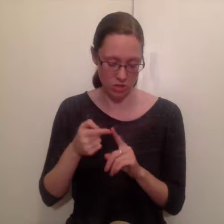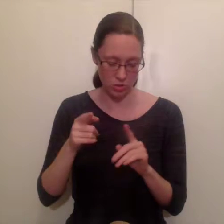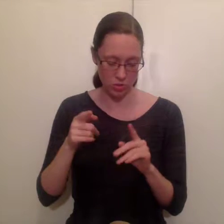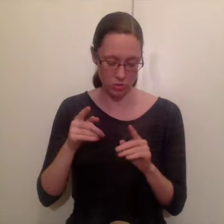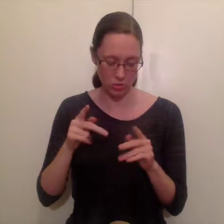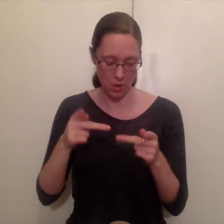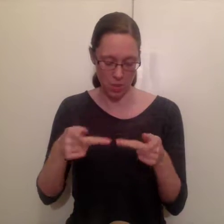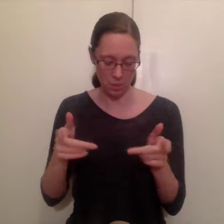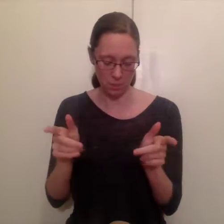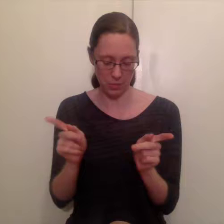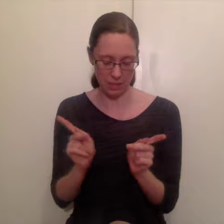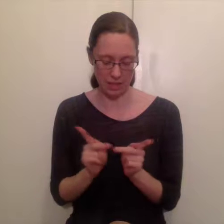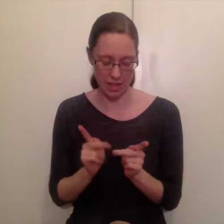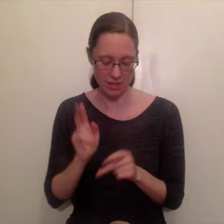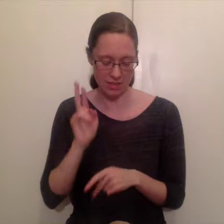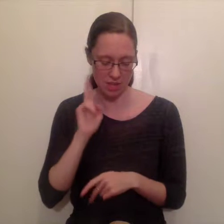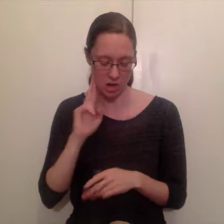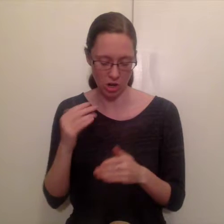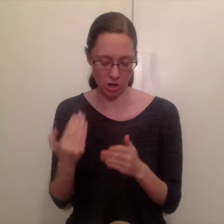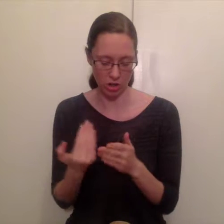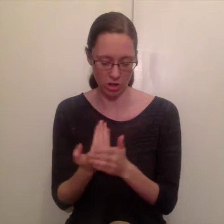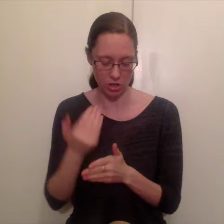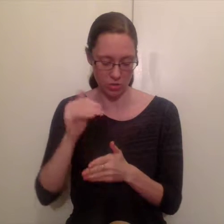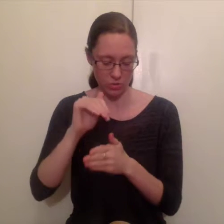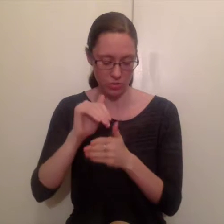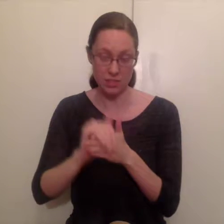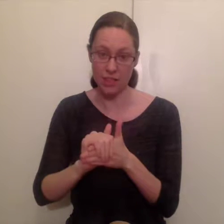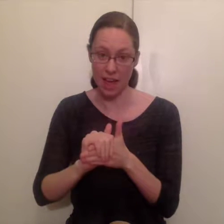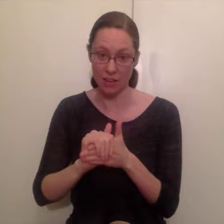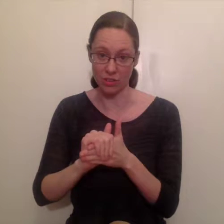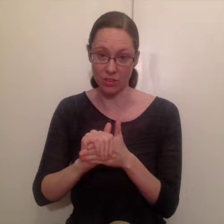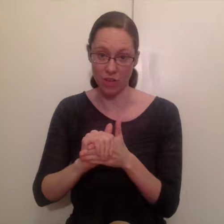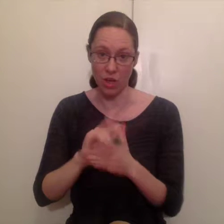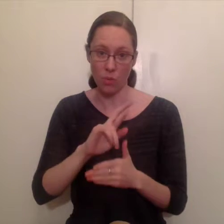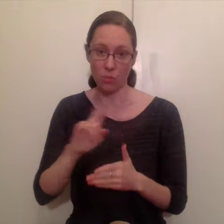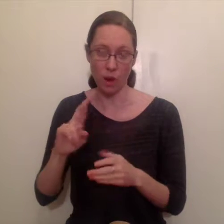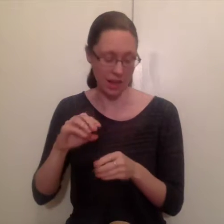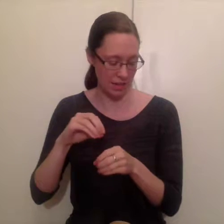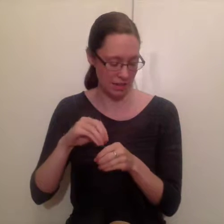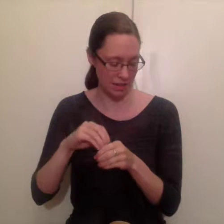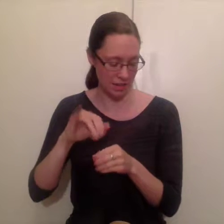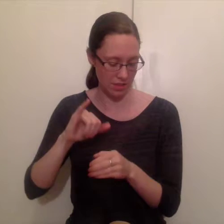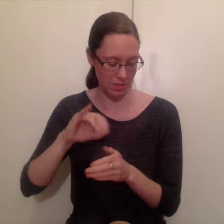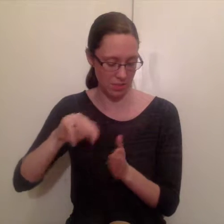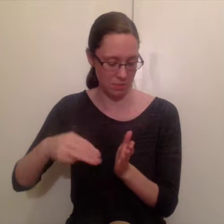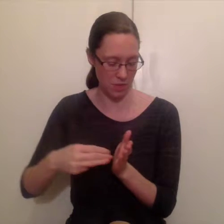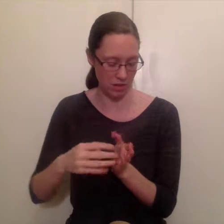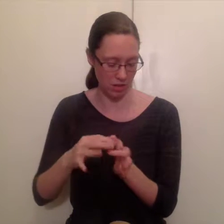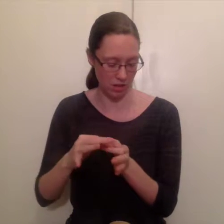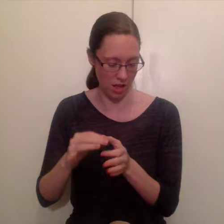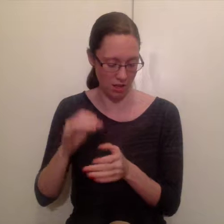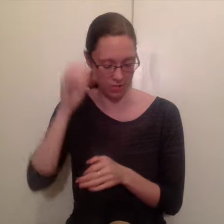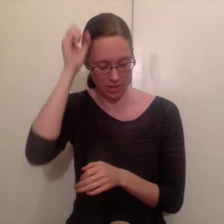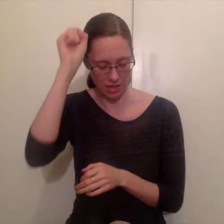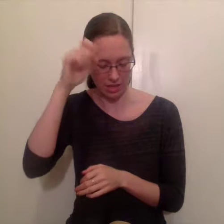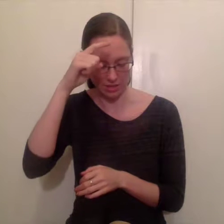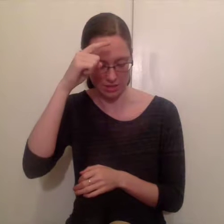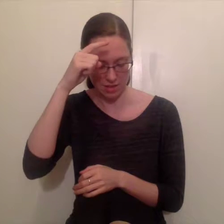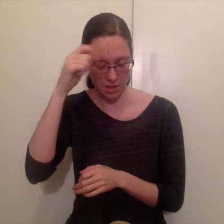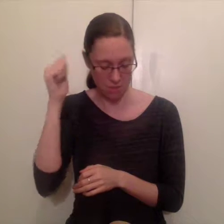to place her new saddle right in the middle of his